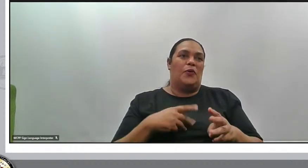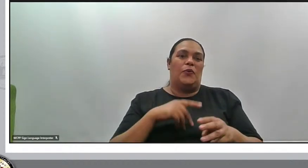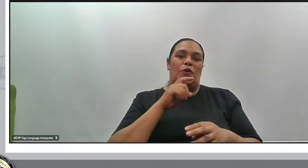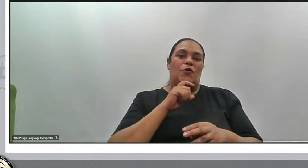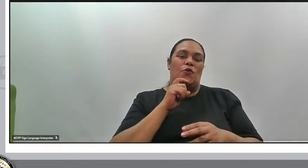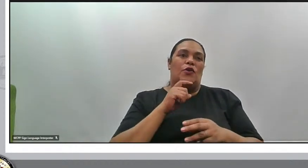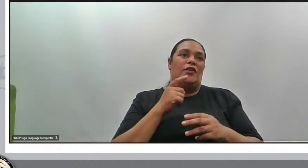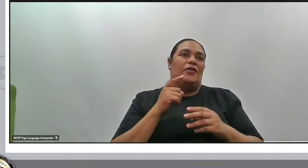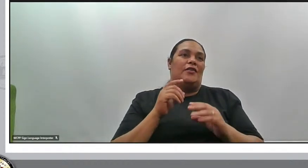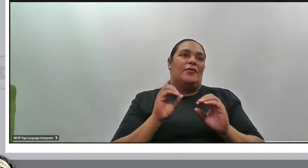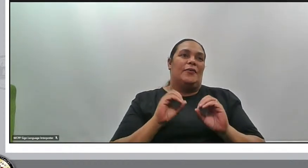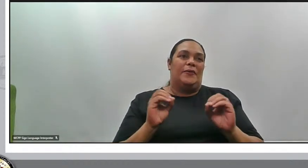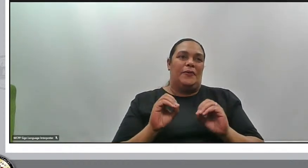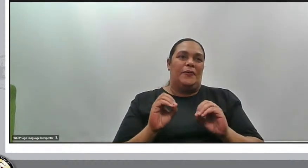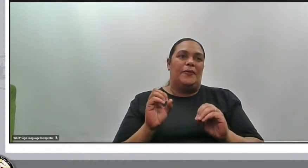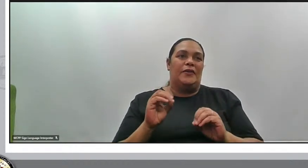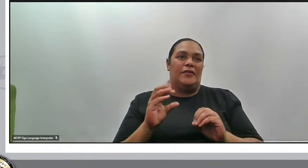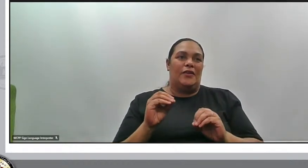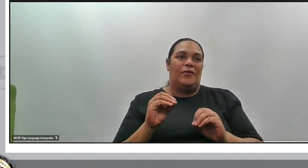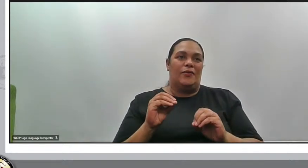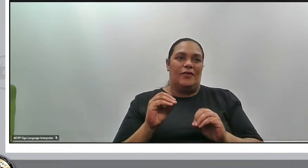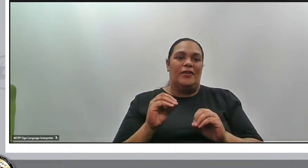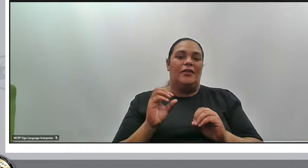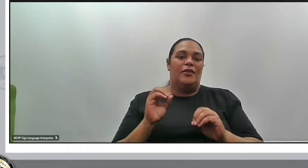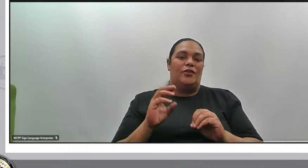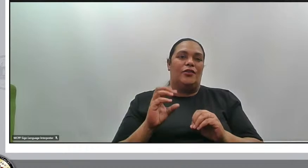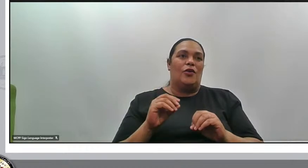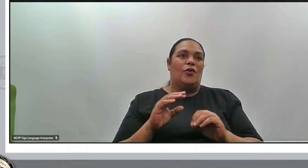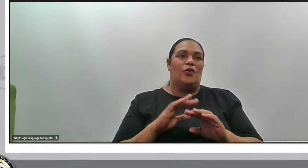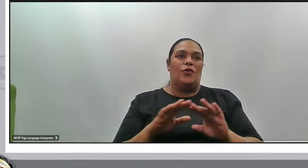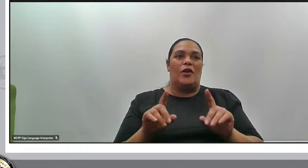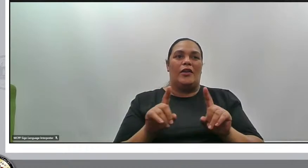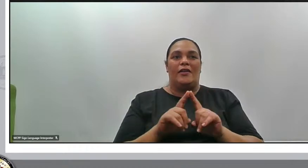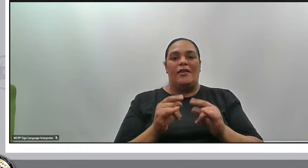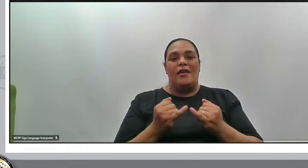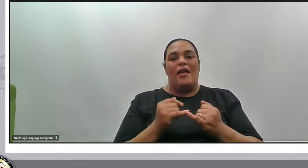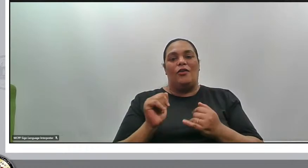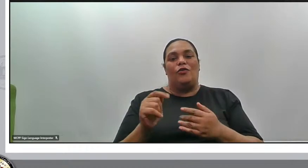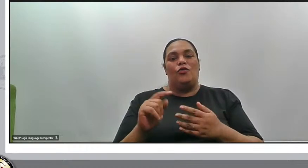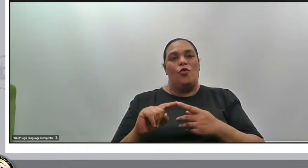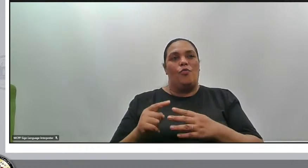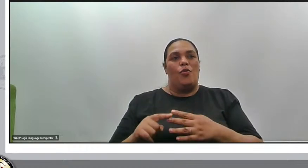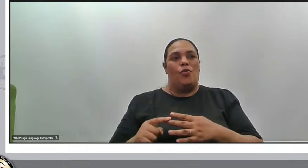it at all. So unlike having to appoint